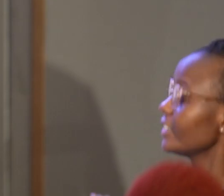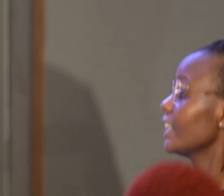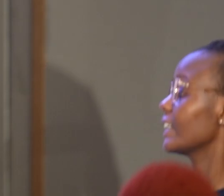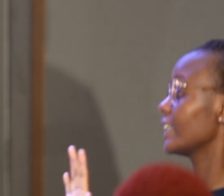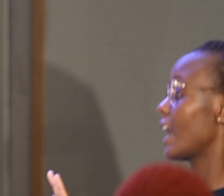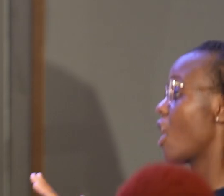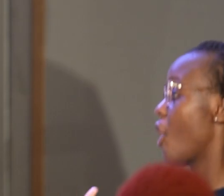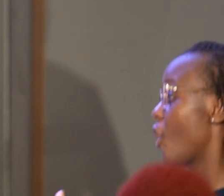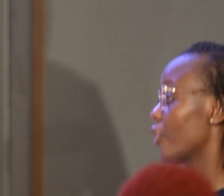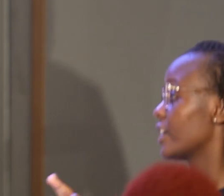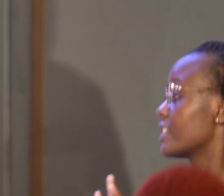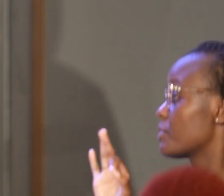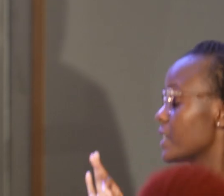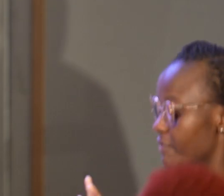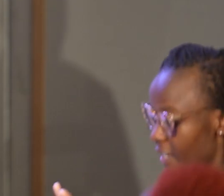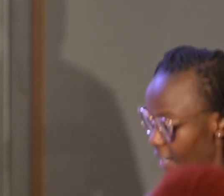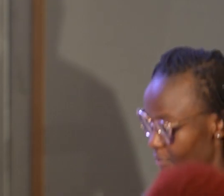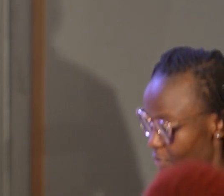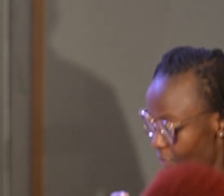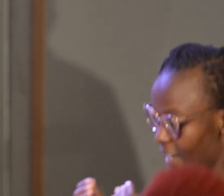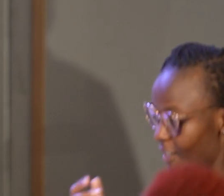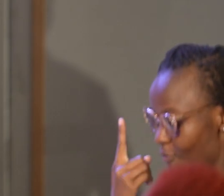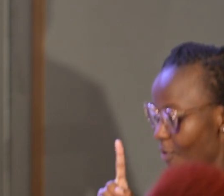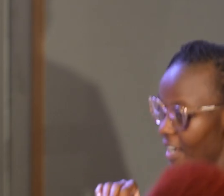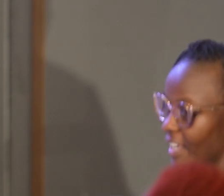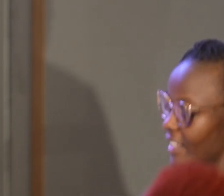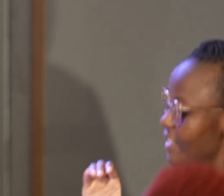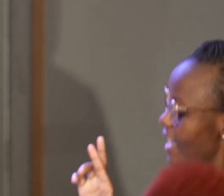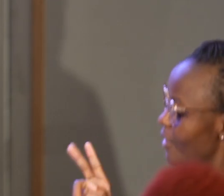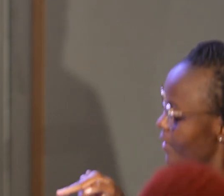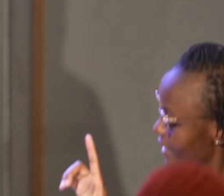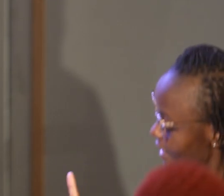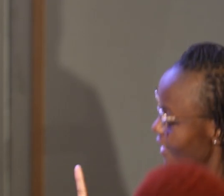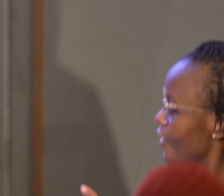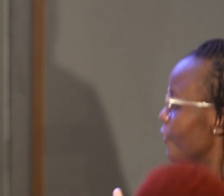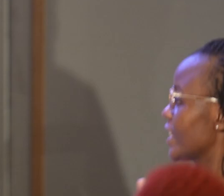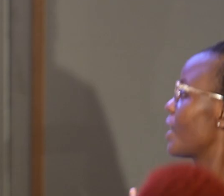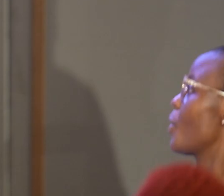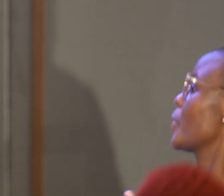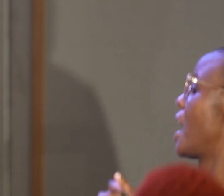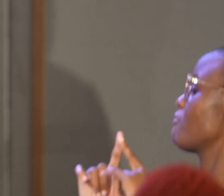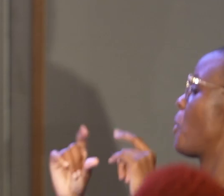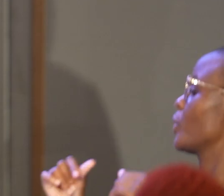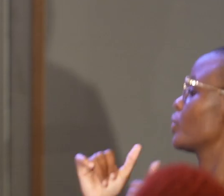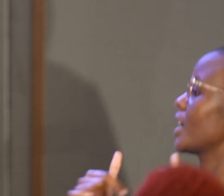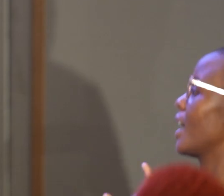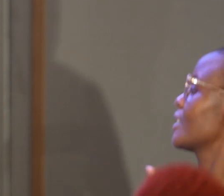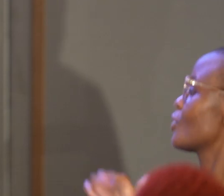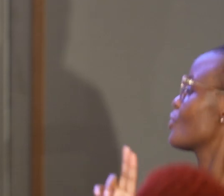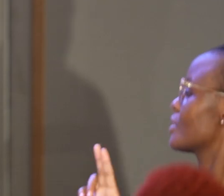clear or specifically provided for on the CRPD. So for instance, there's a term that we often use here,